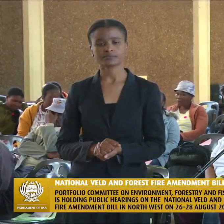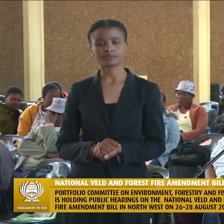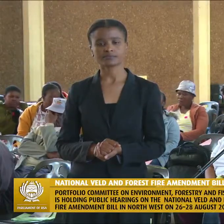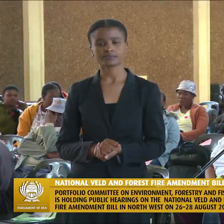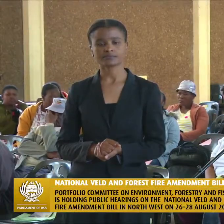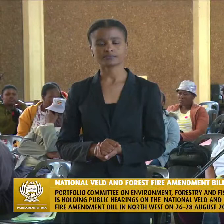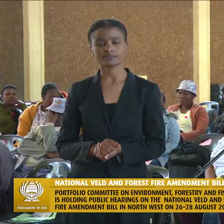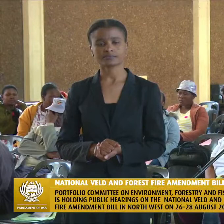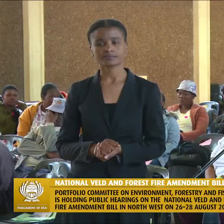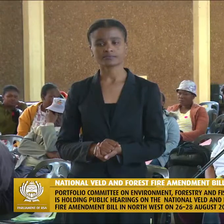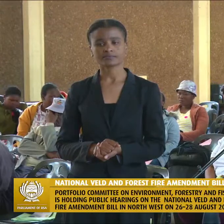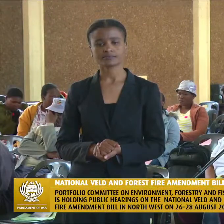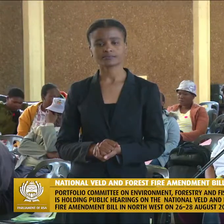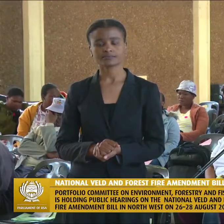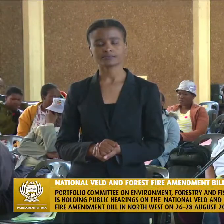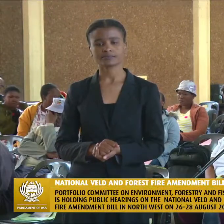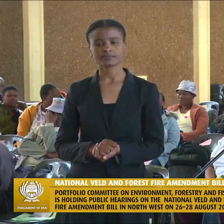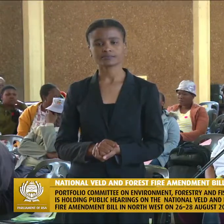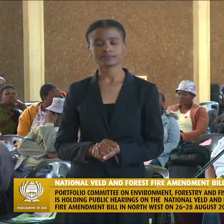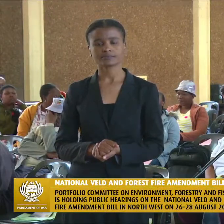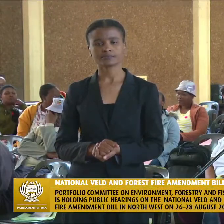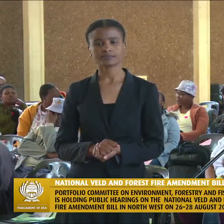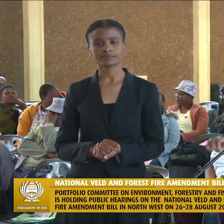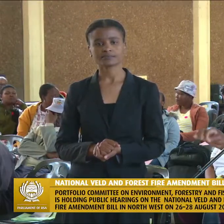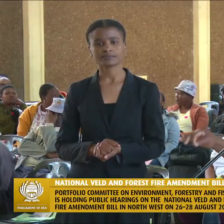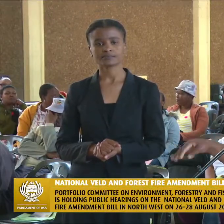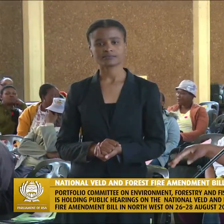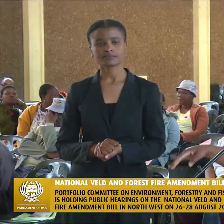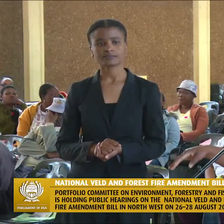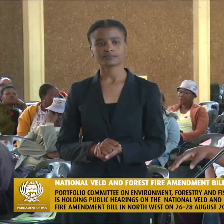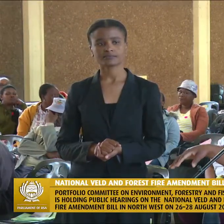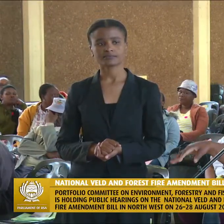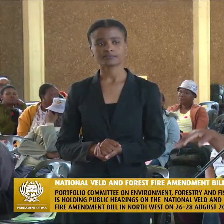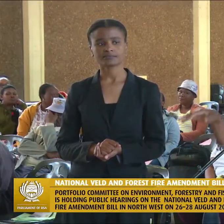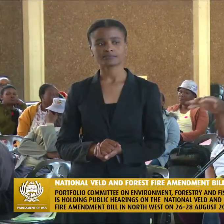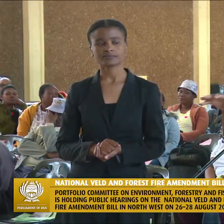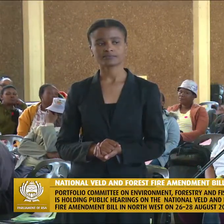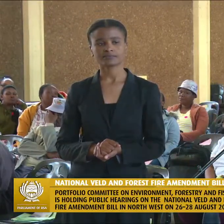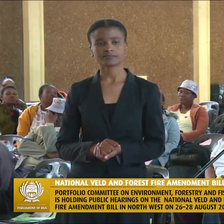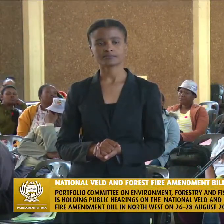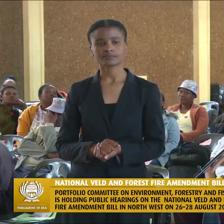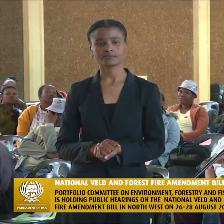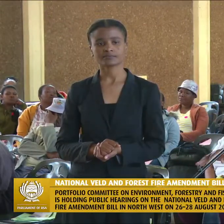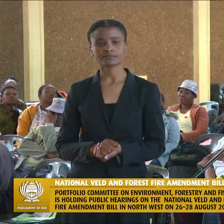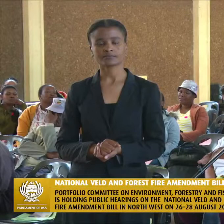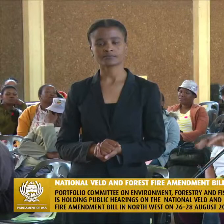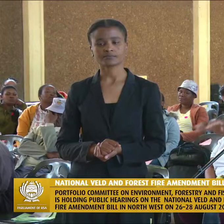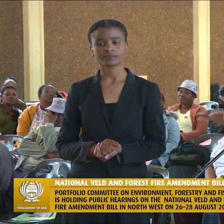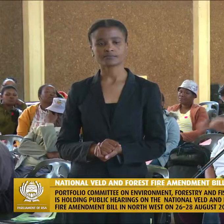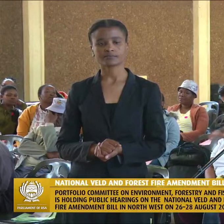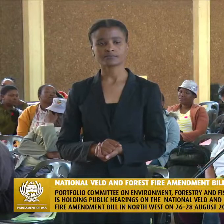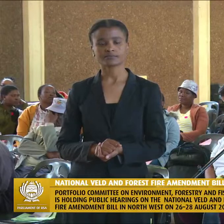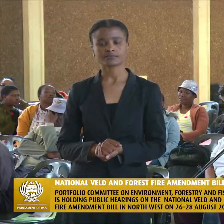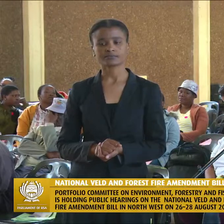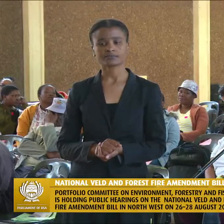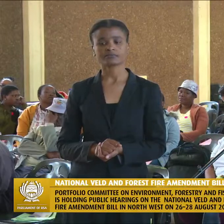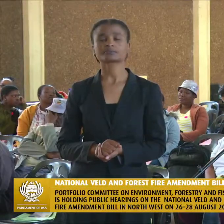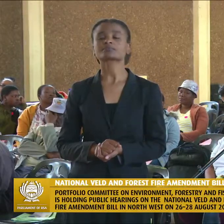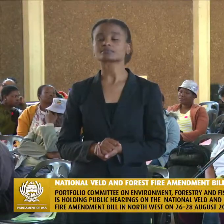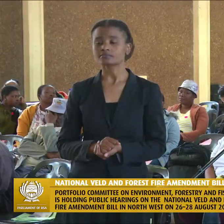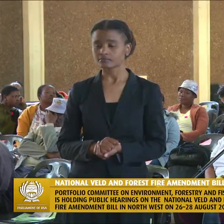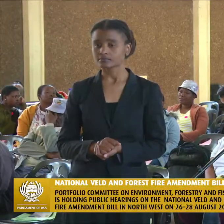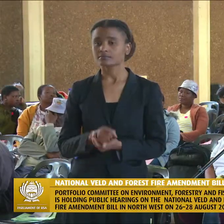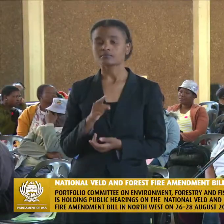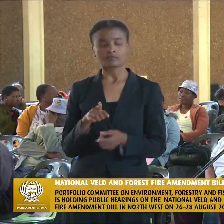will be able to know her how light images will be causing let's take this to the school